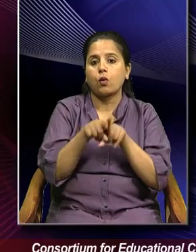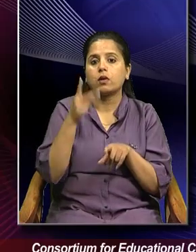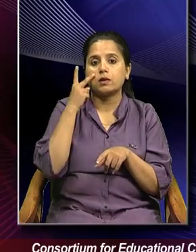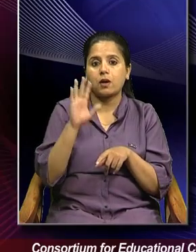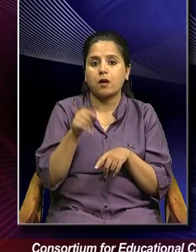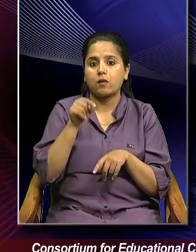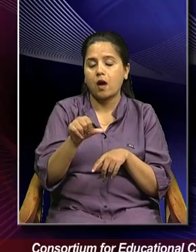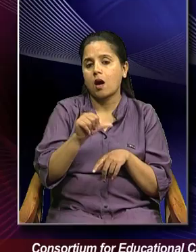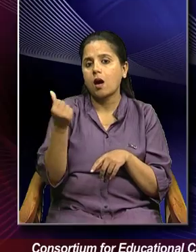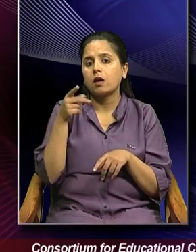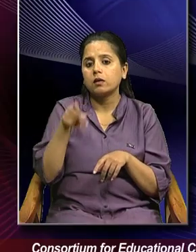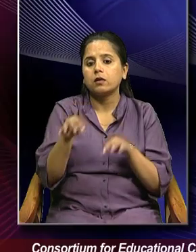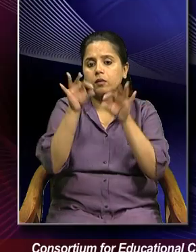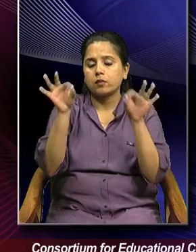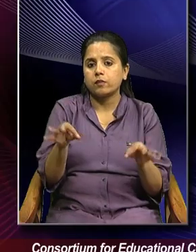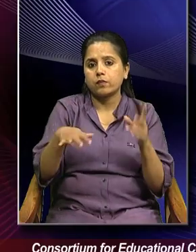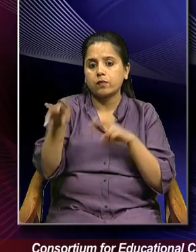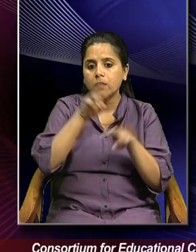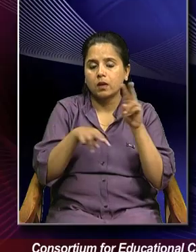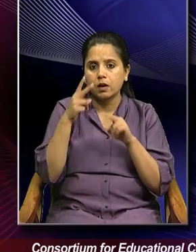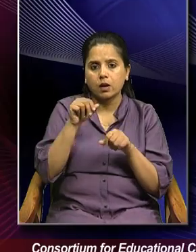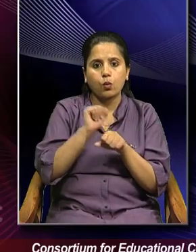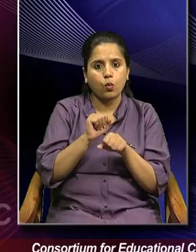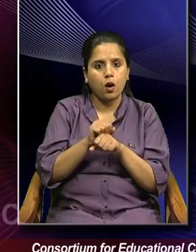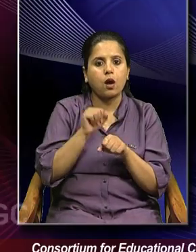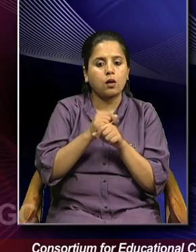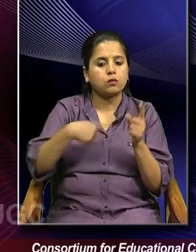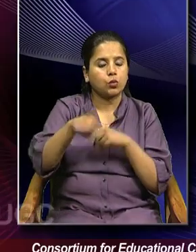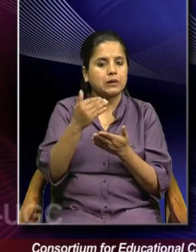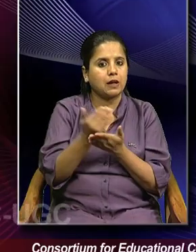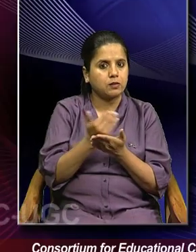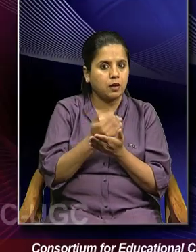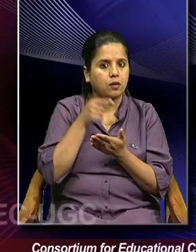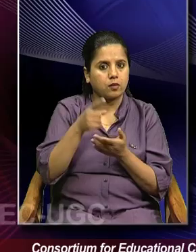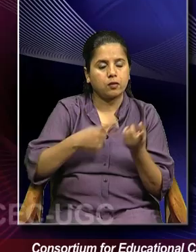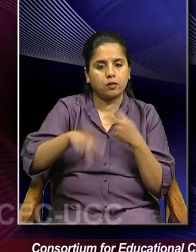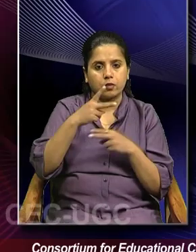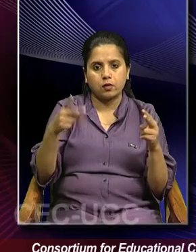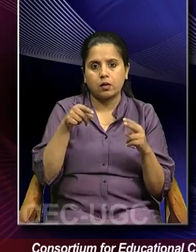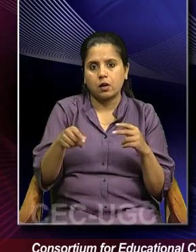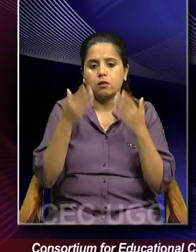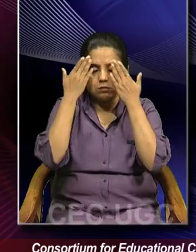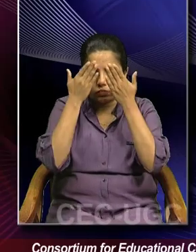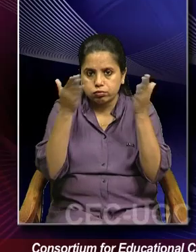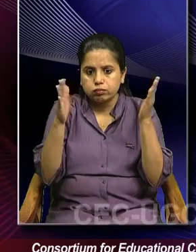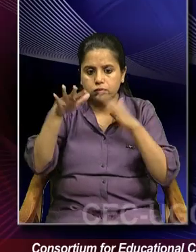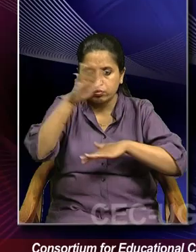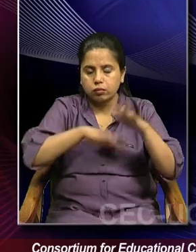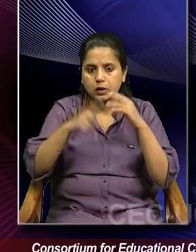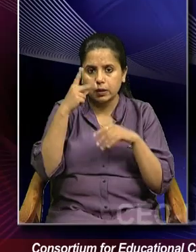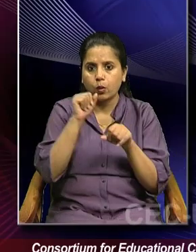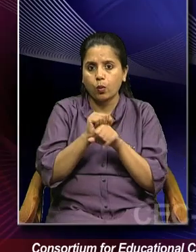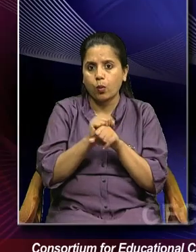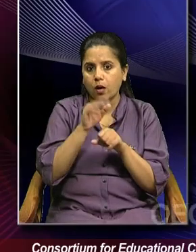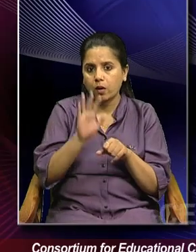looks at other dynamics with respect to workforce safety amongst others. So seen in this broad framework of